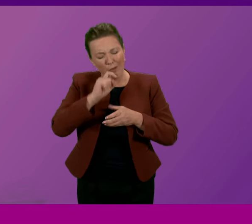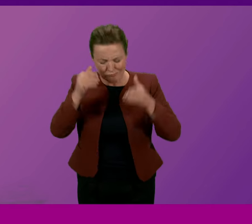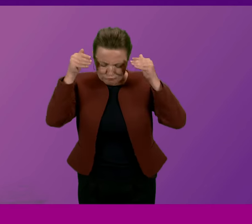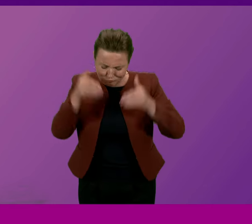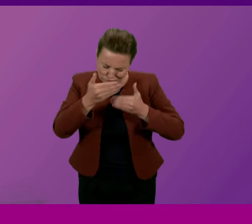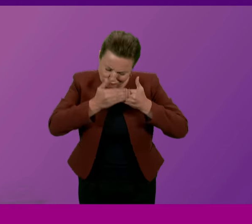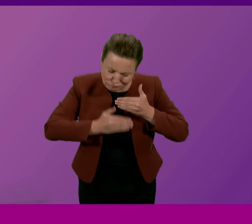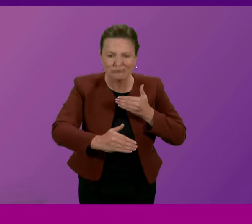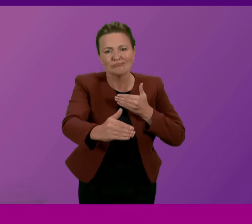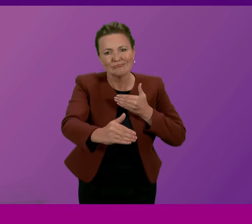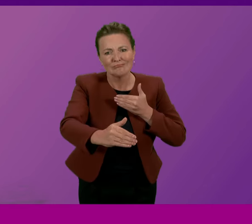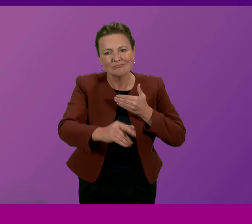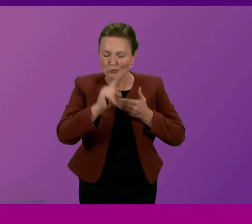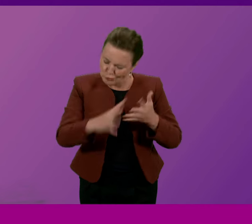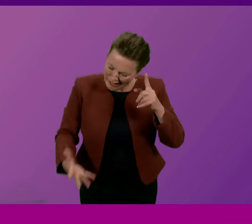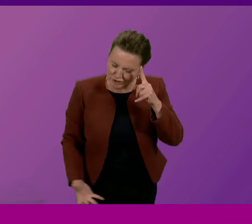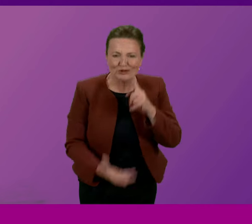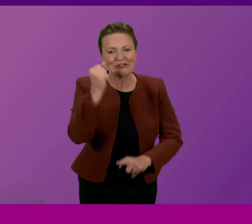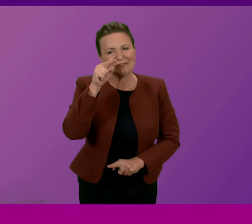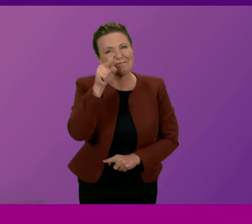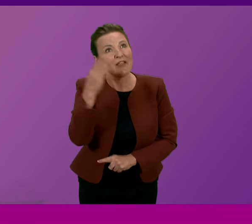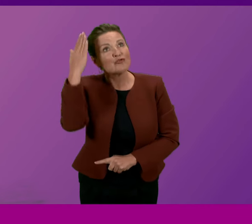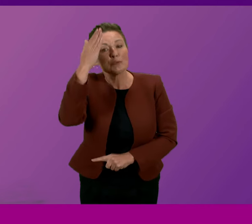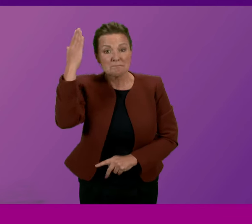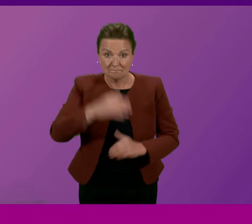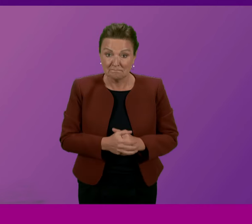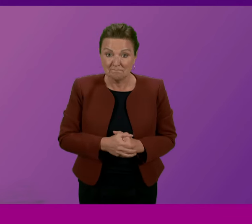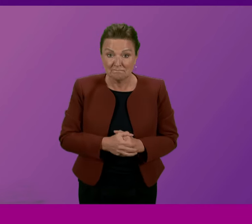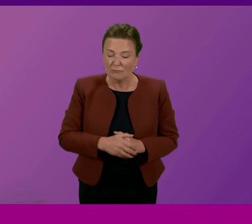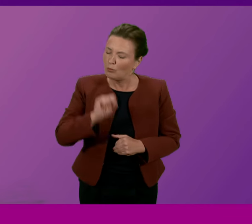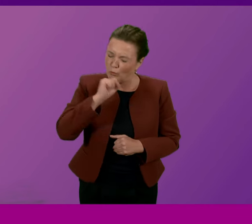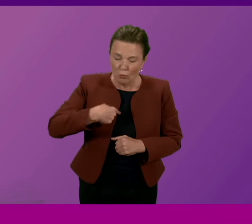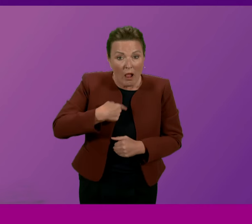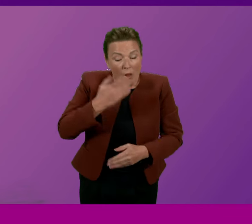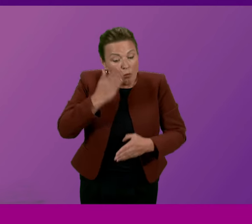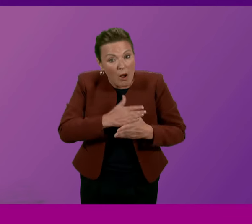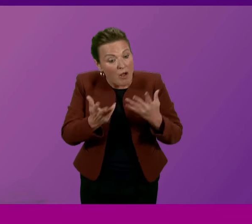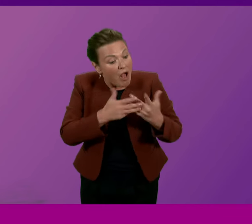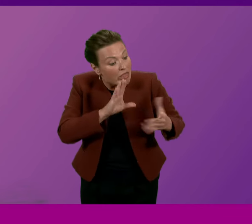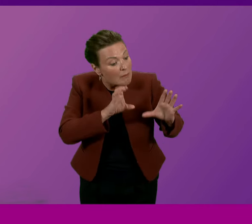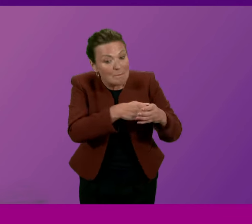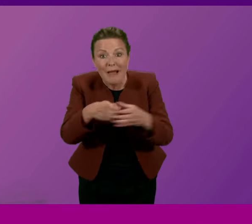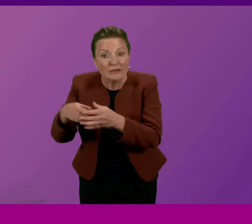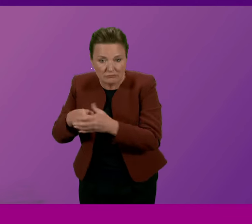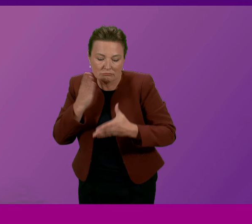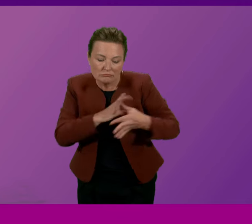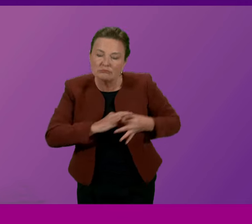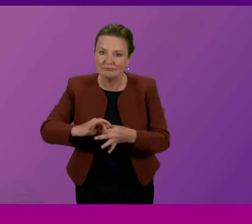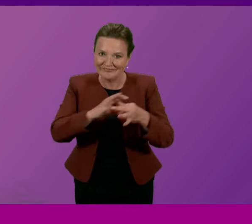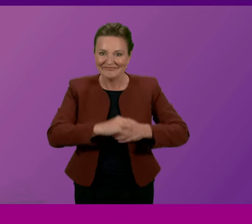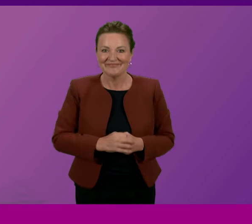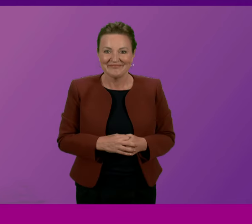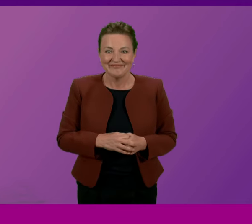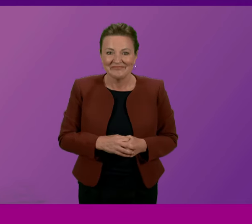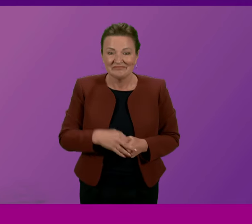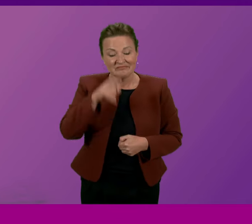ahead to achieving those ambitions, and we will work constructively with others to do so. Inscribed